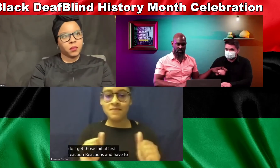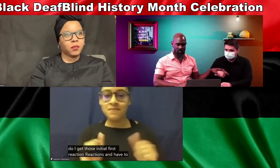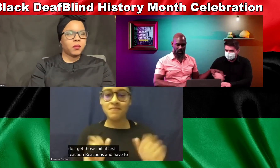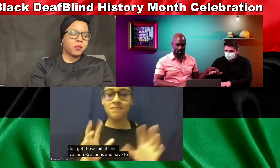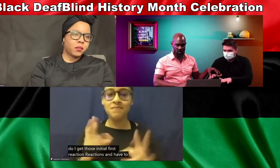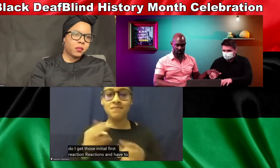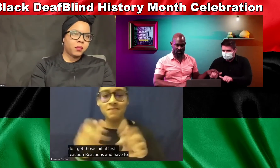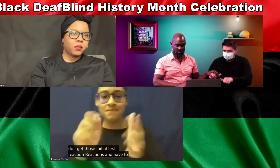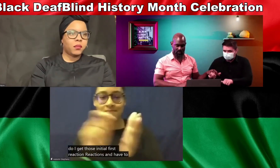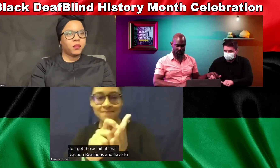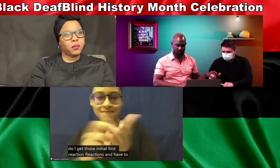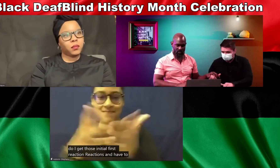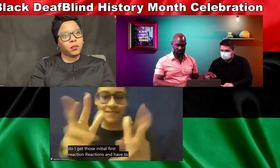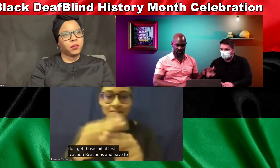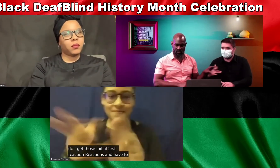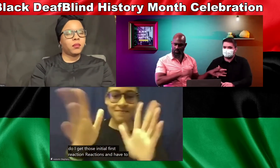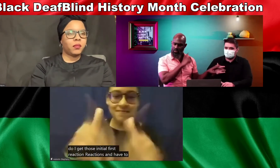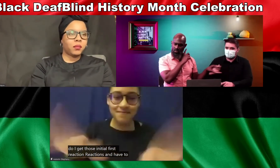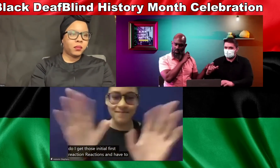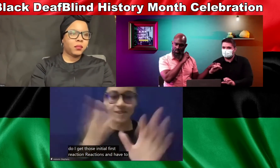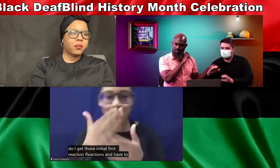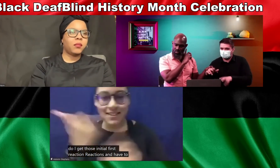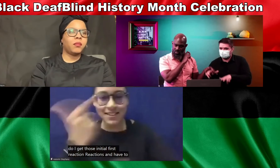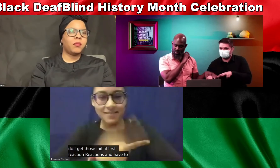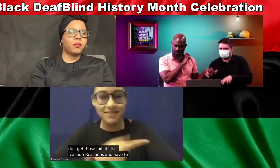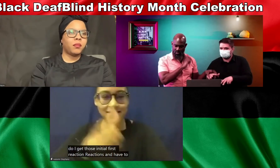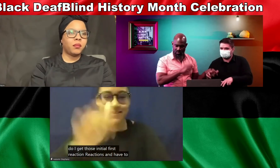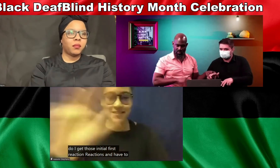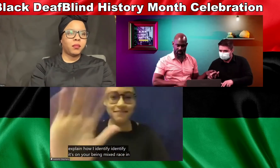based on, you know, being mixed race and deafblind.